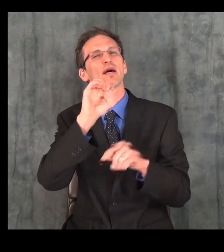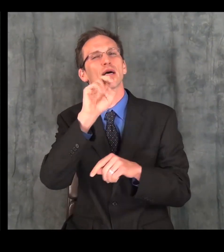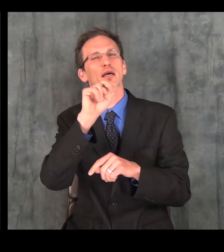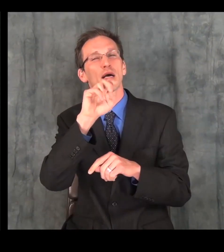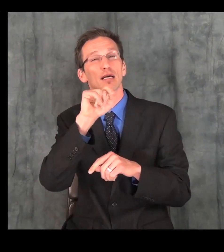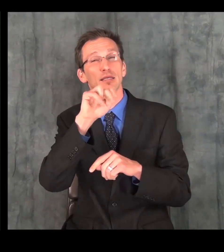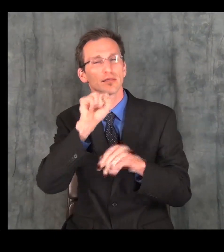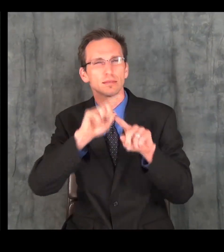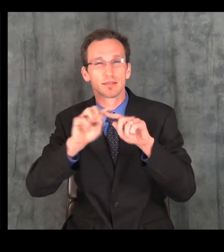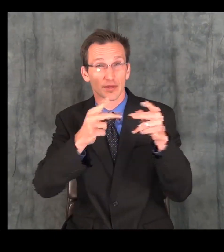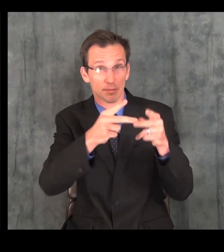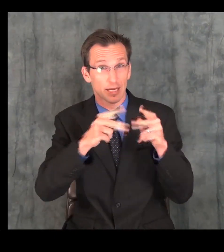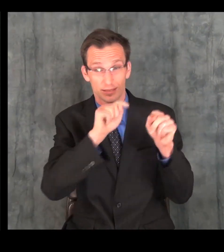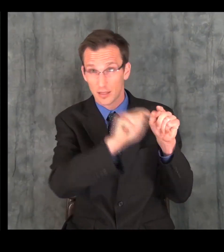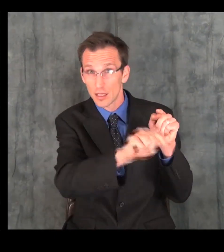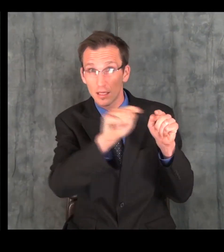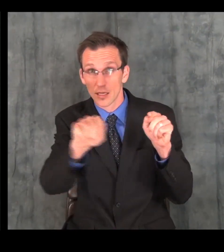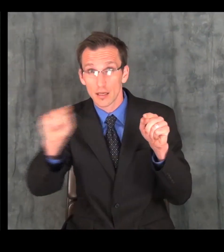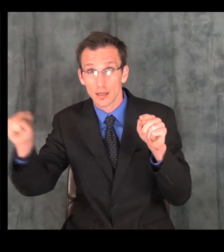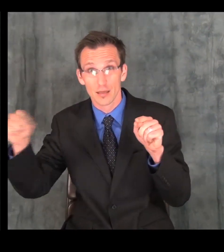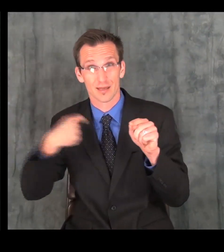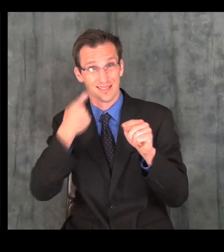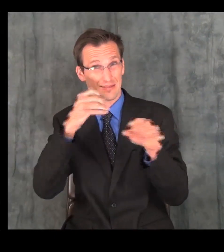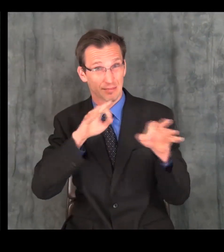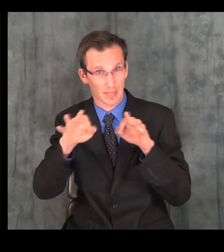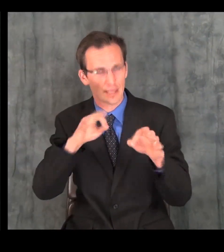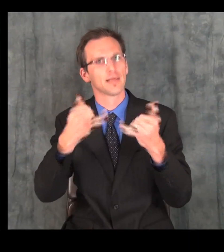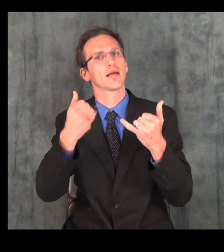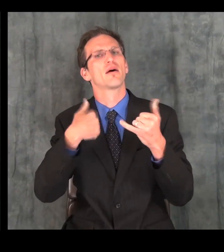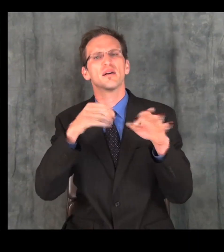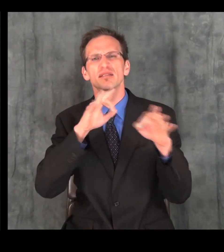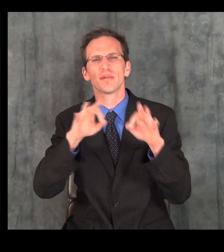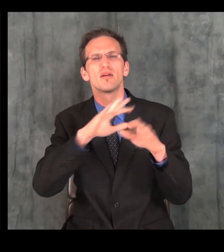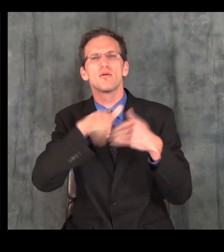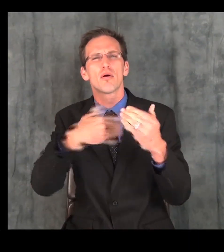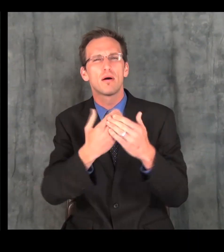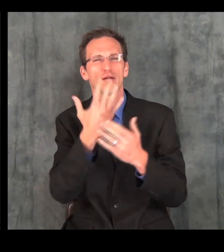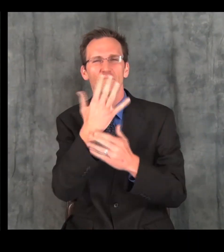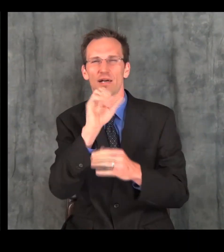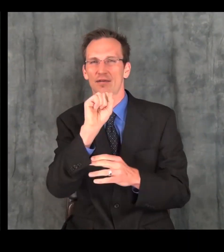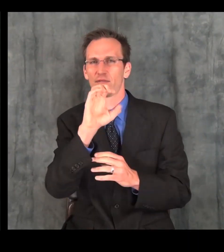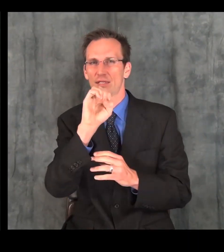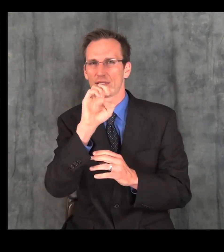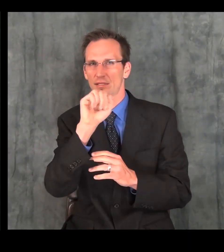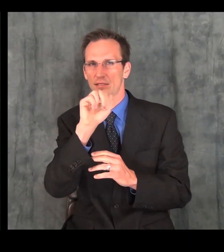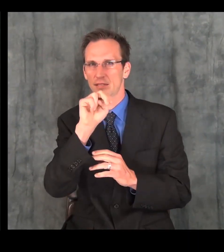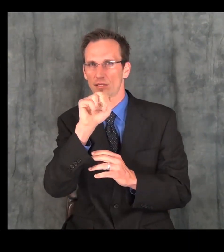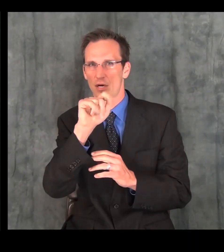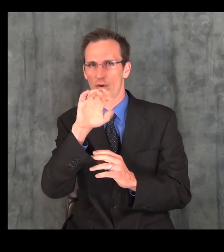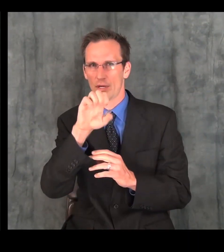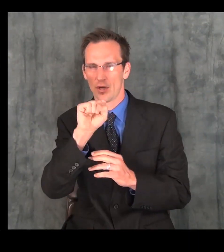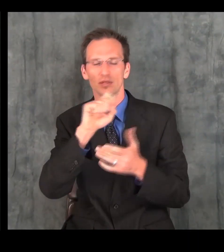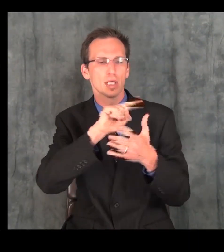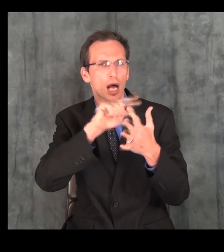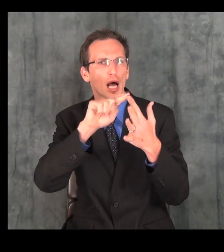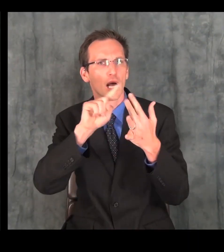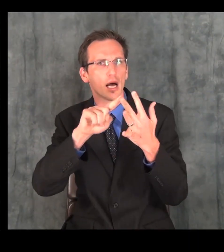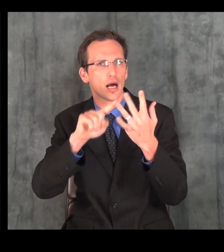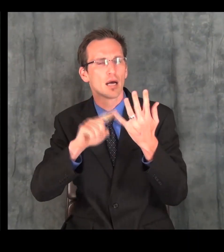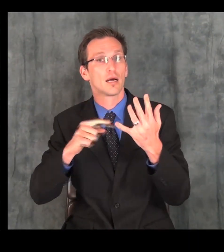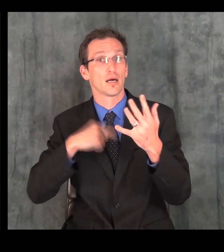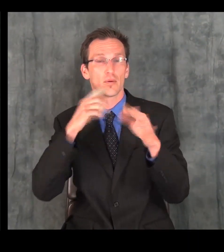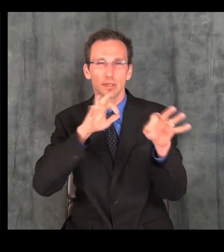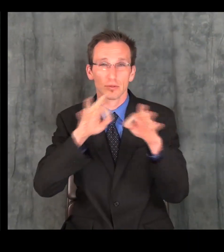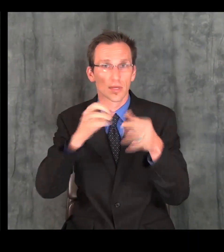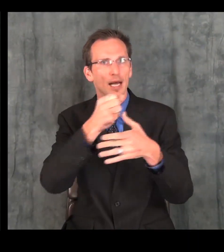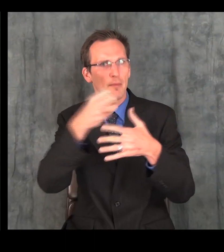about each of the 5 scenarios, and I'll describe a little bit about the scenario itself, and you'll get to see some